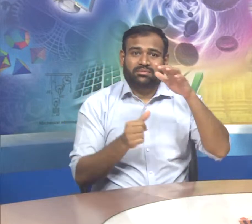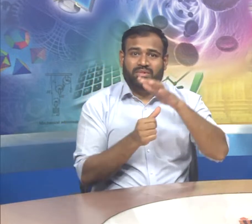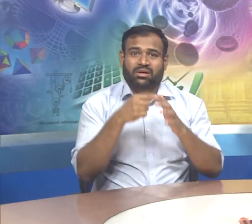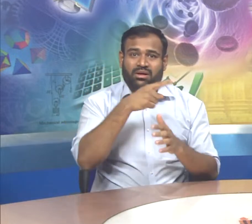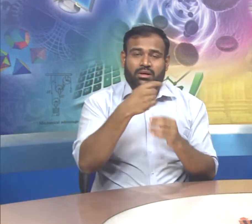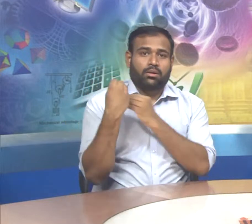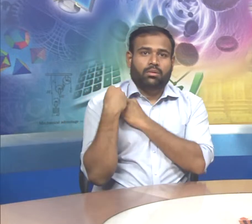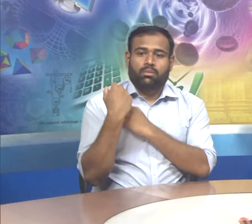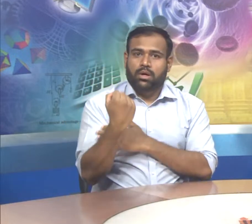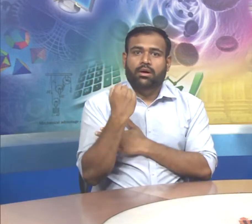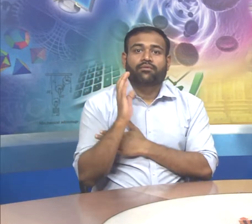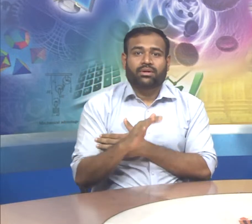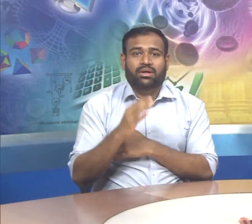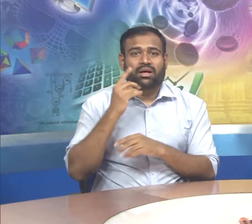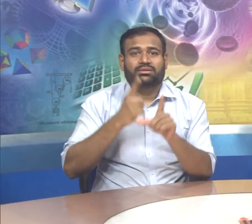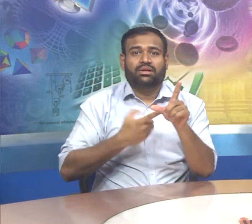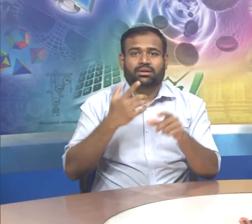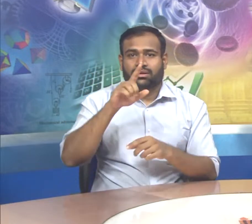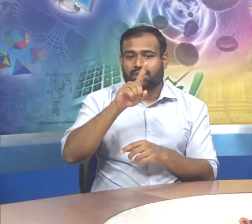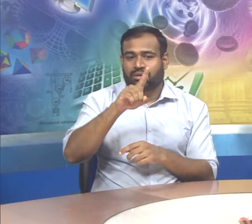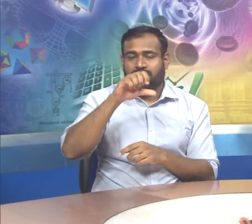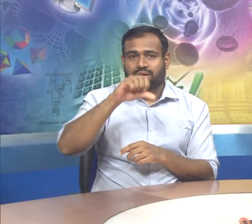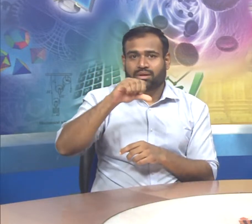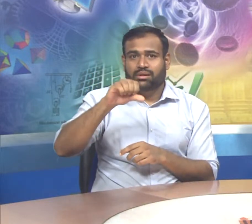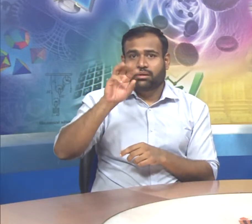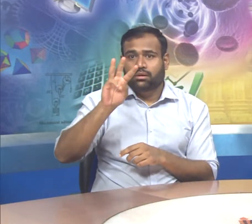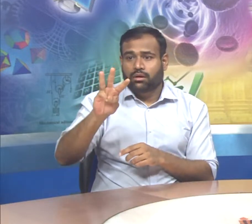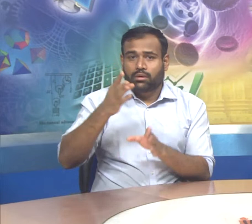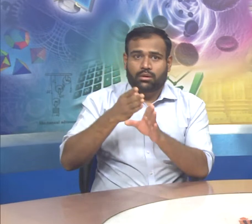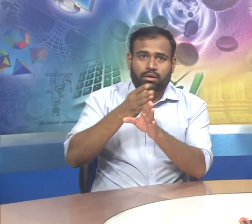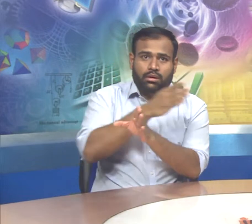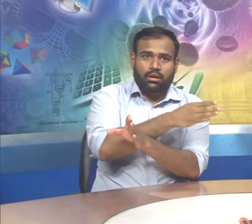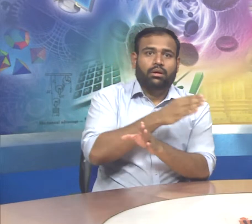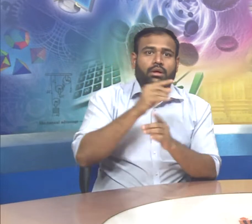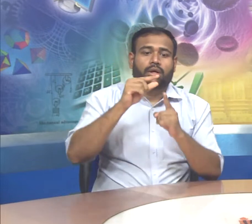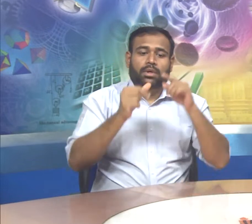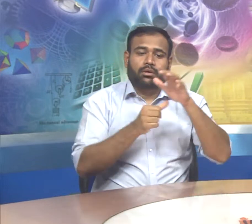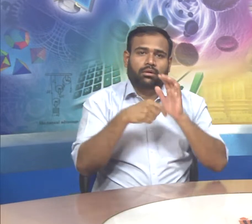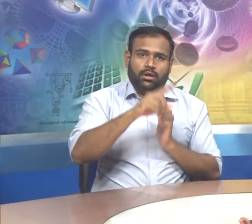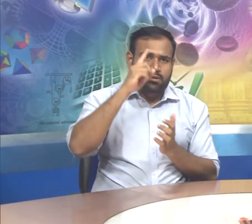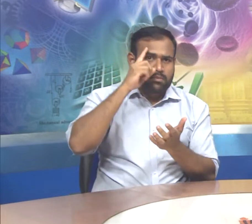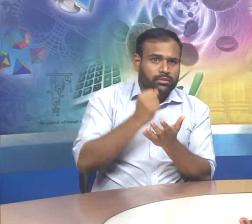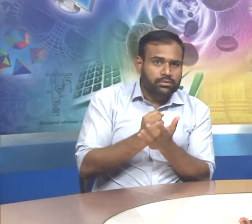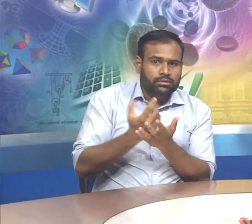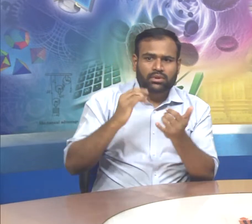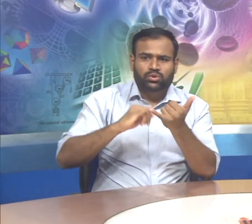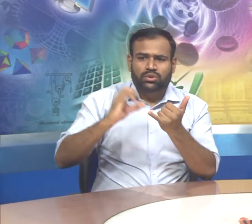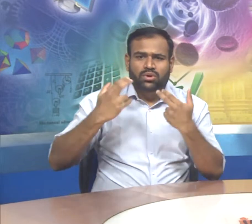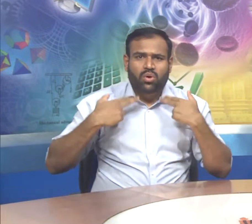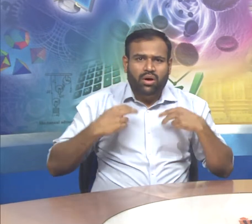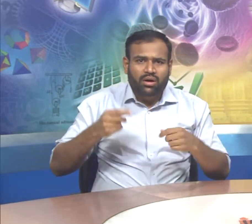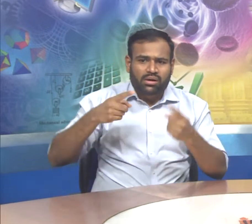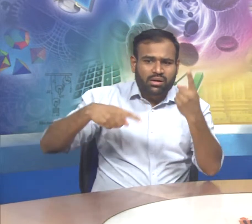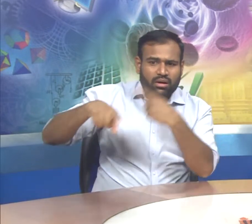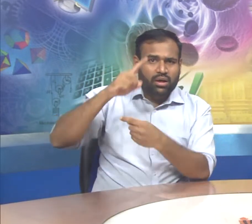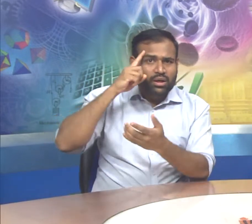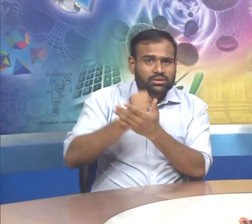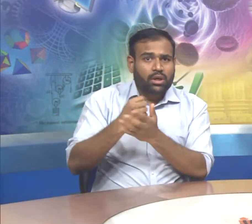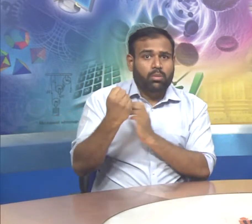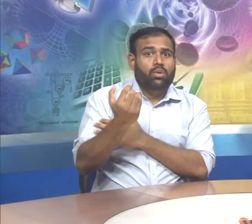This system is based on ruling of the Constitutional Bench of a Supreme